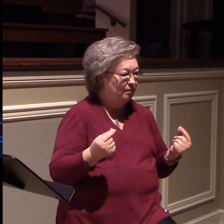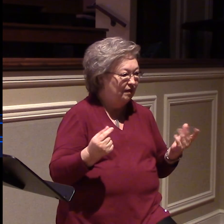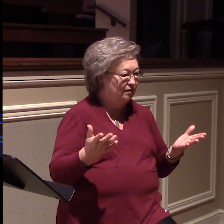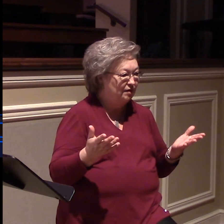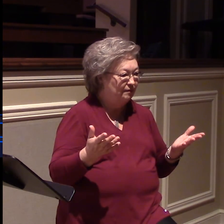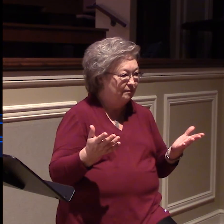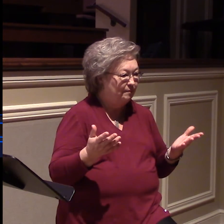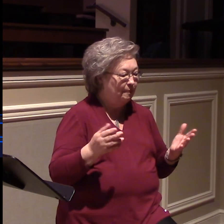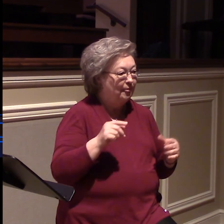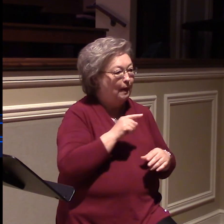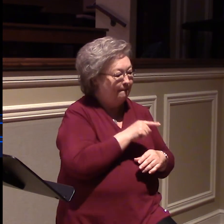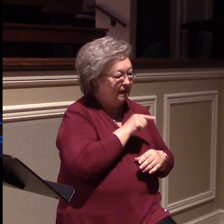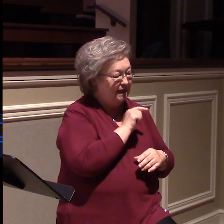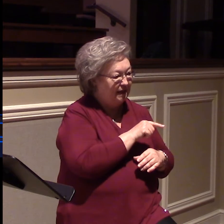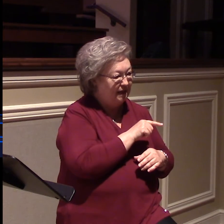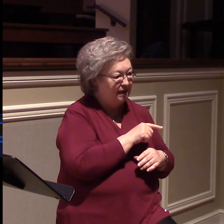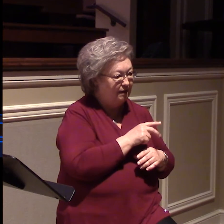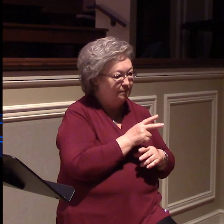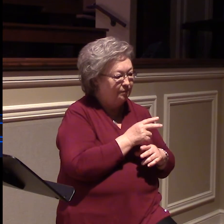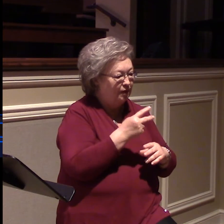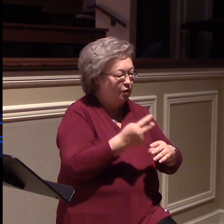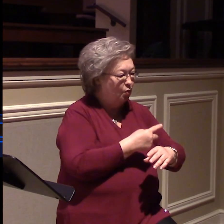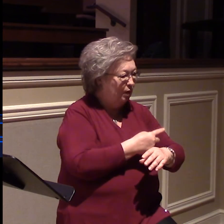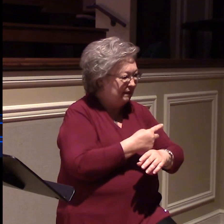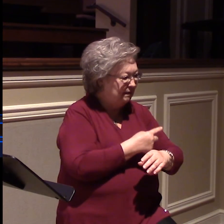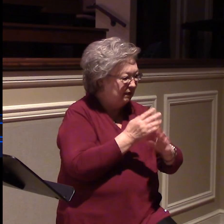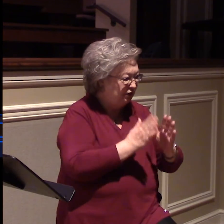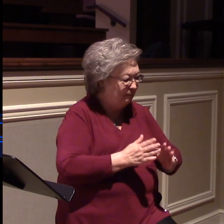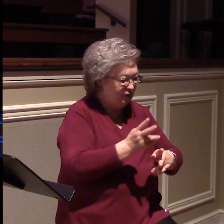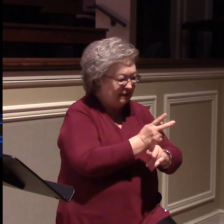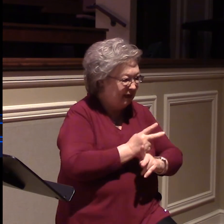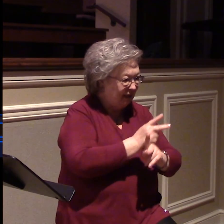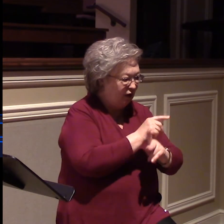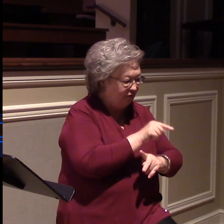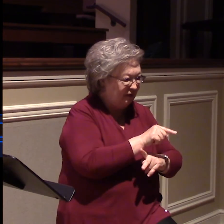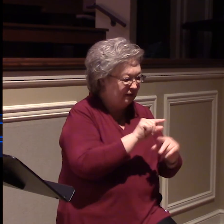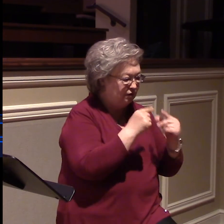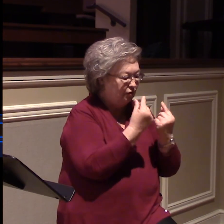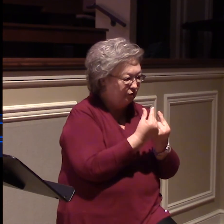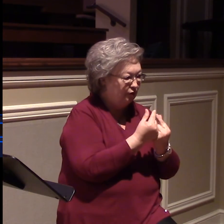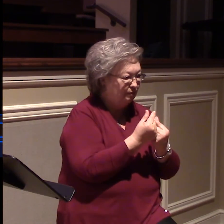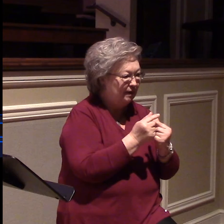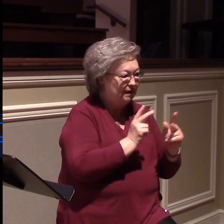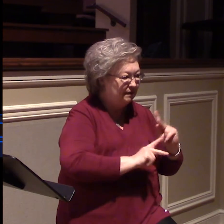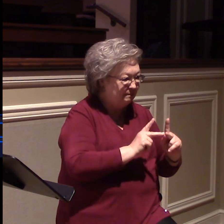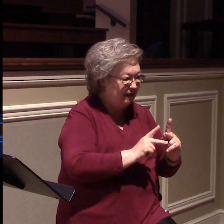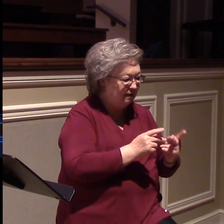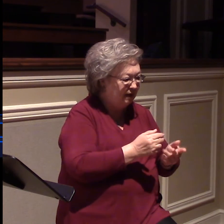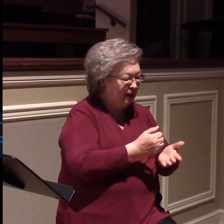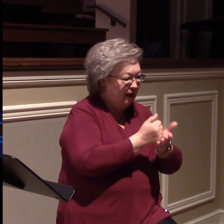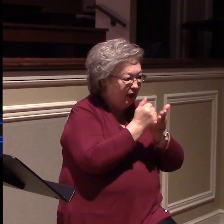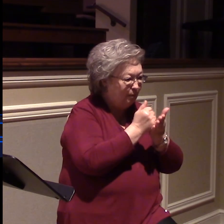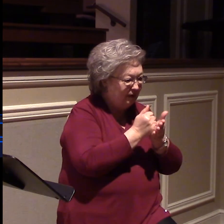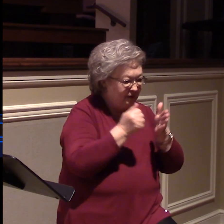But as a caring leader, as a shepherd of his men, Strucker tells the story, number one, of keeping his men on the mission. That's why